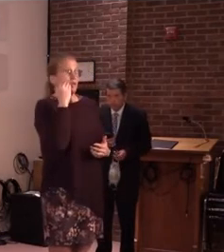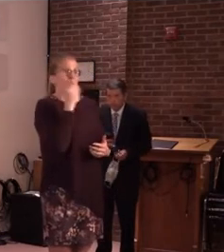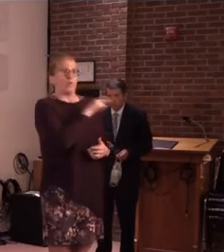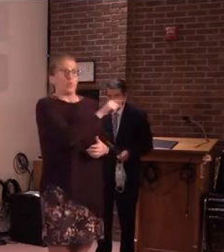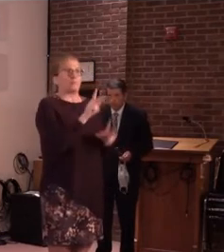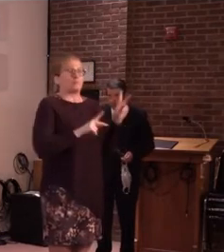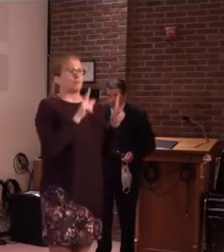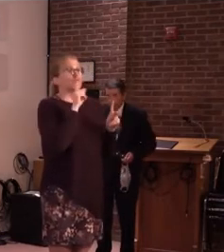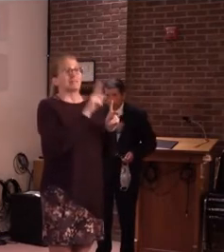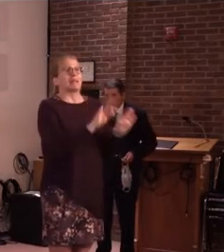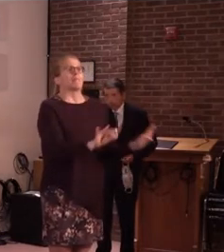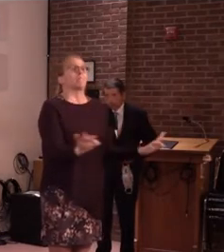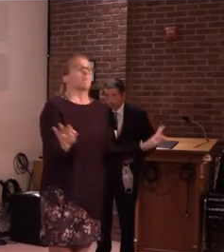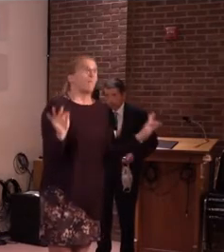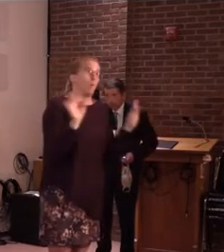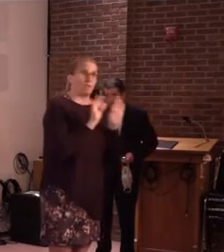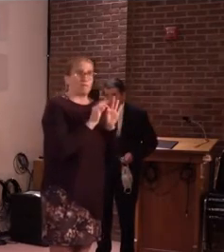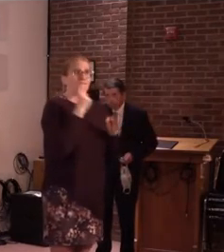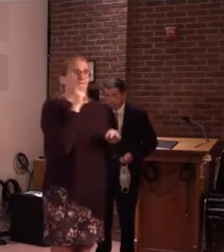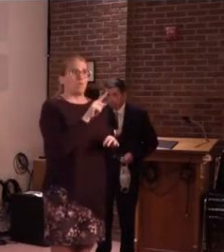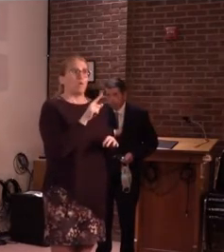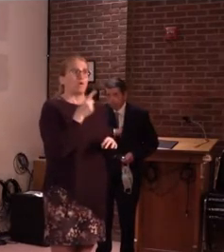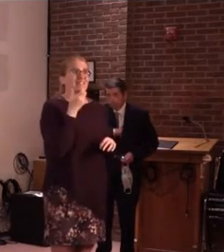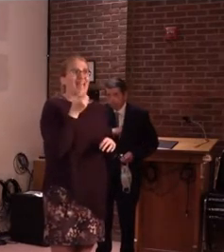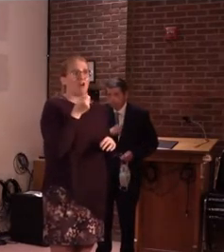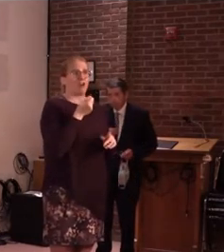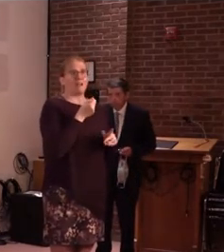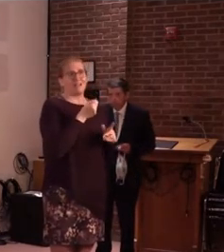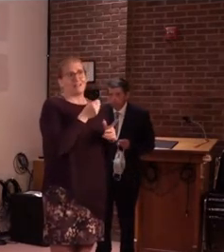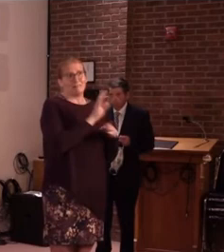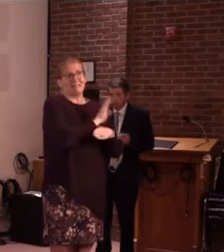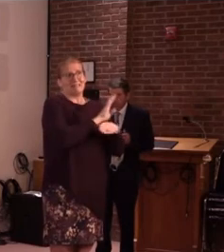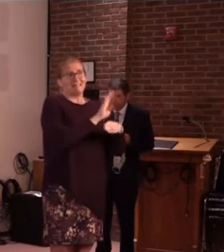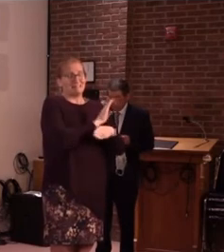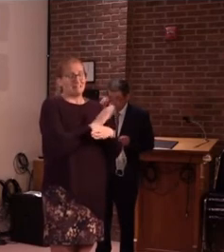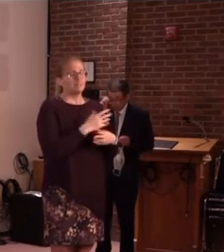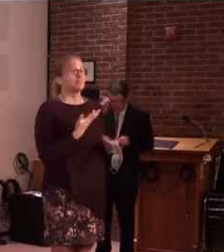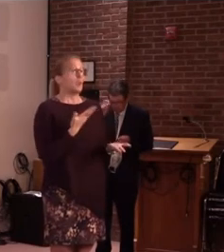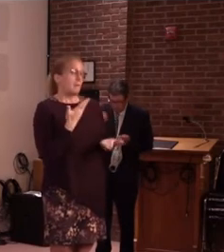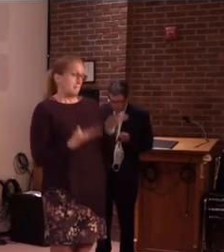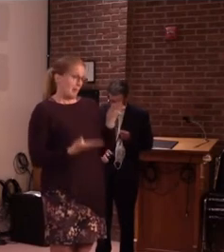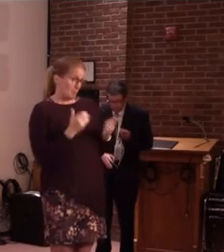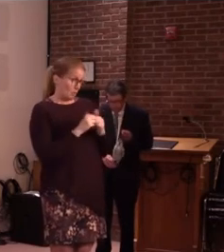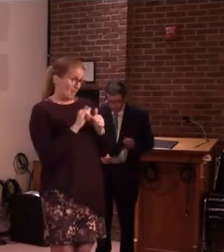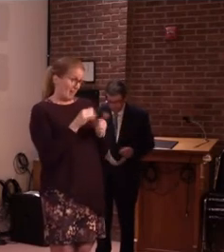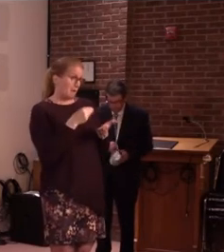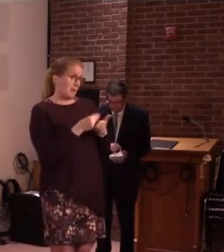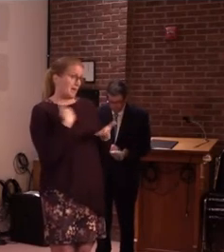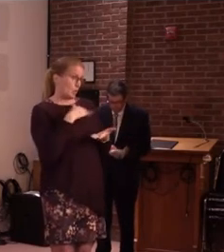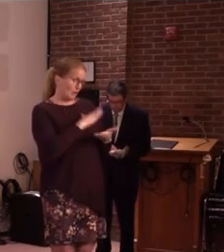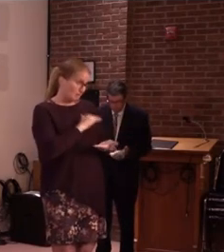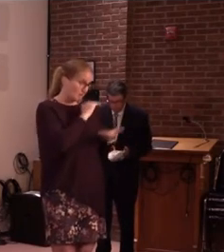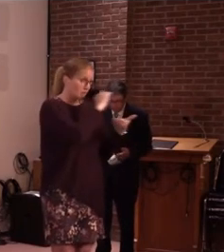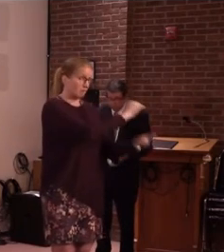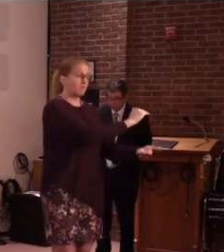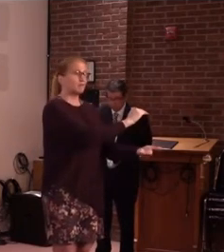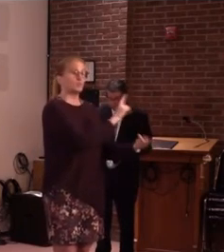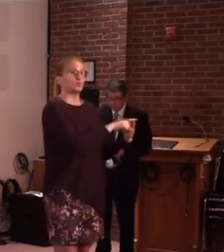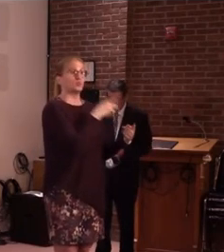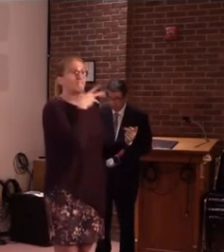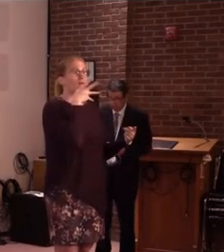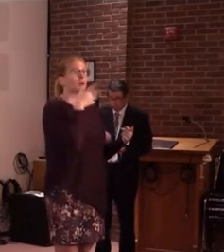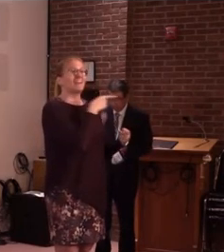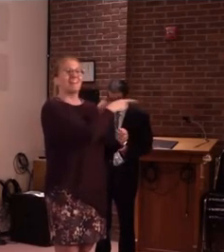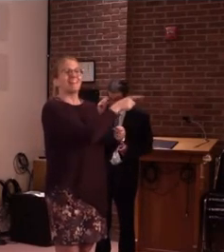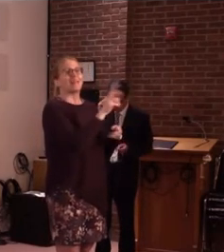in our state. So maybe with some of the money that's being put forward, the dairy farmers themselves could